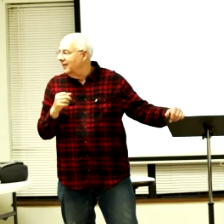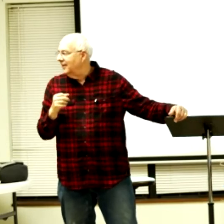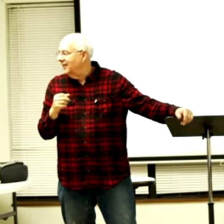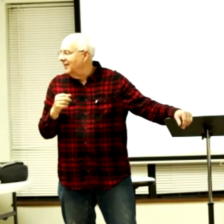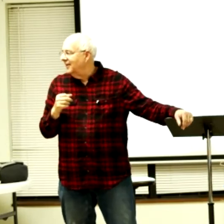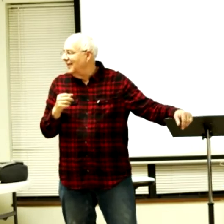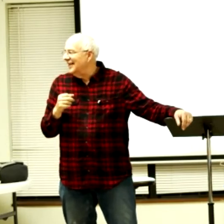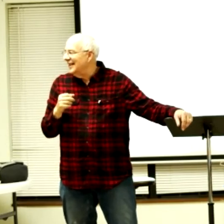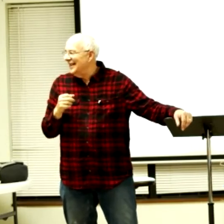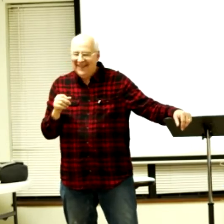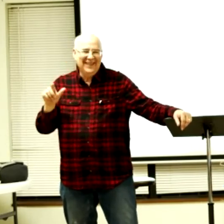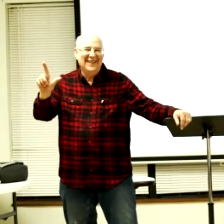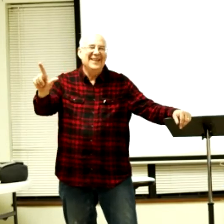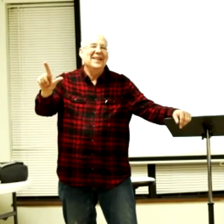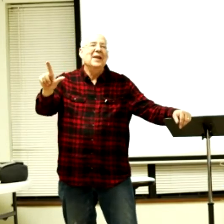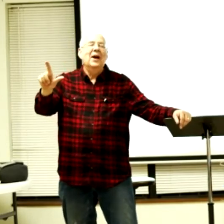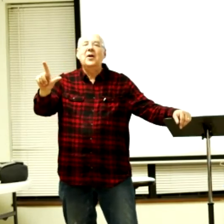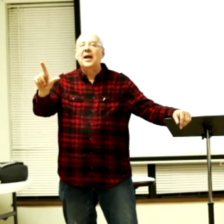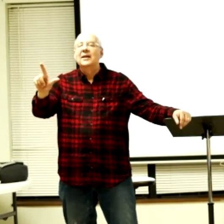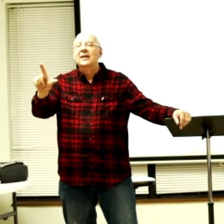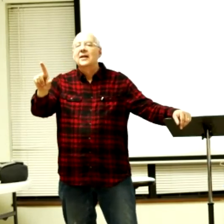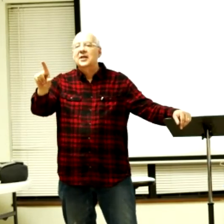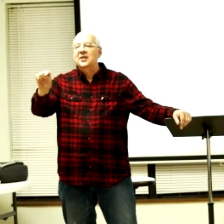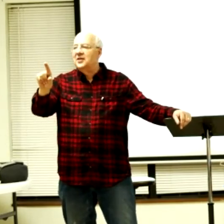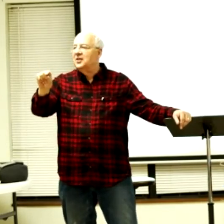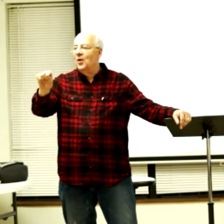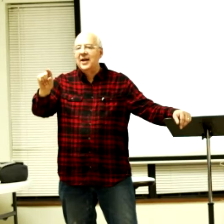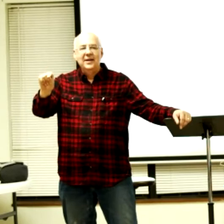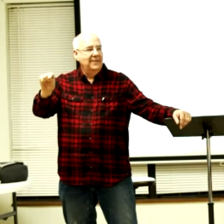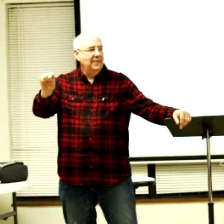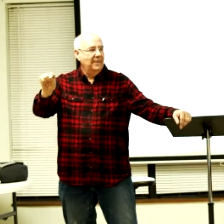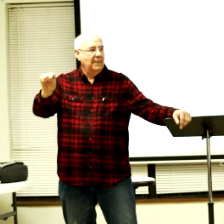is painful. okay, since this is 20,